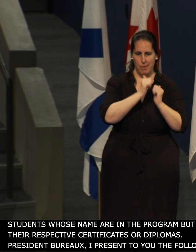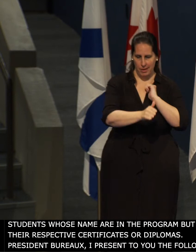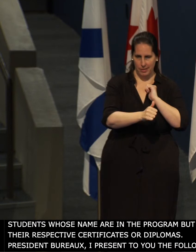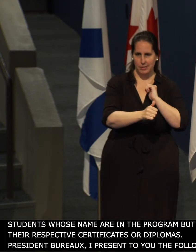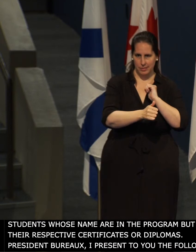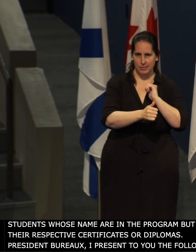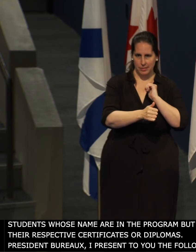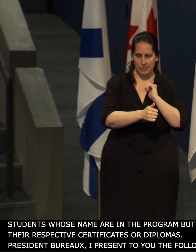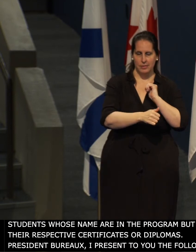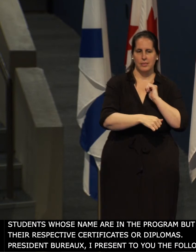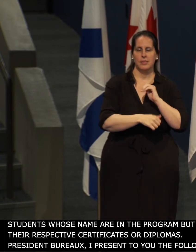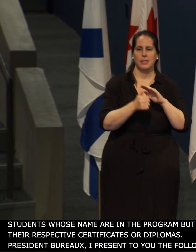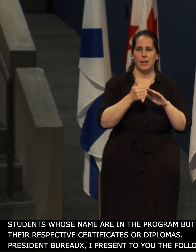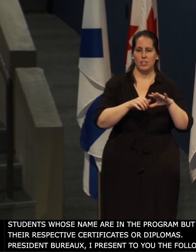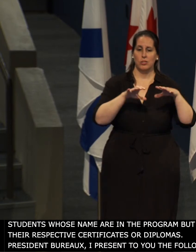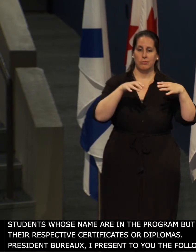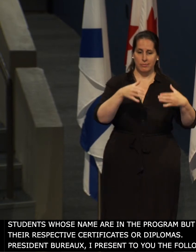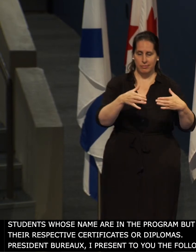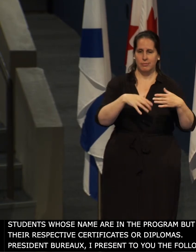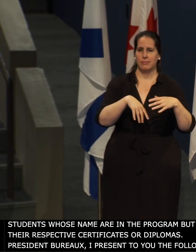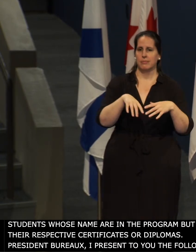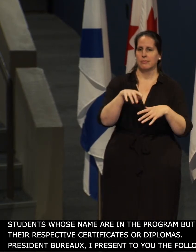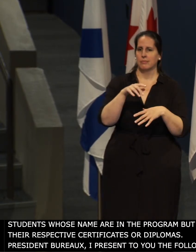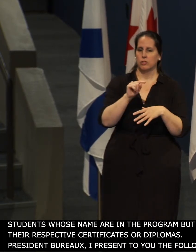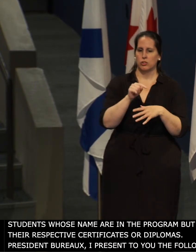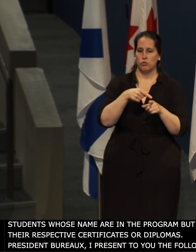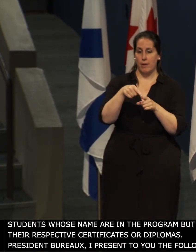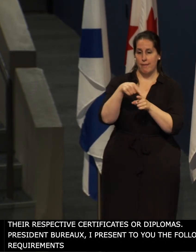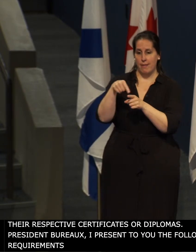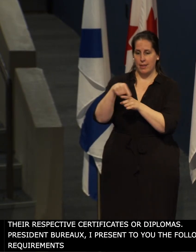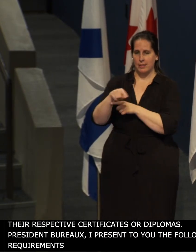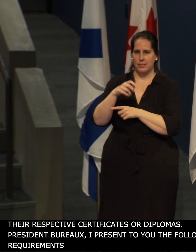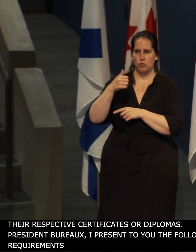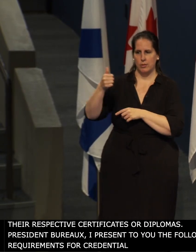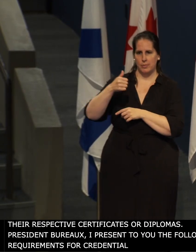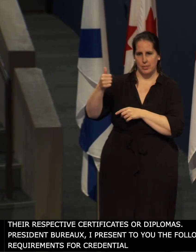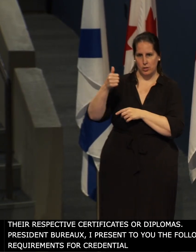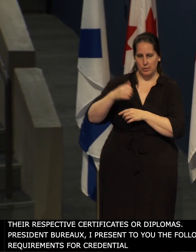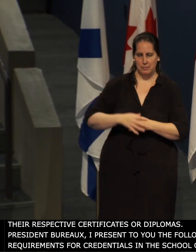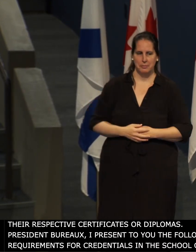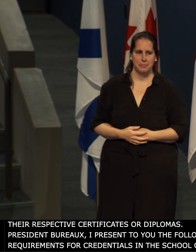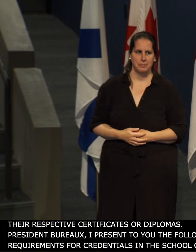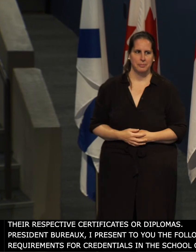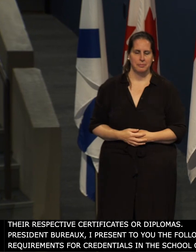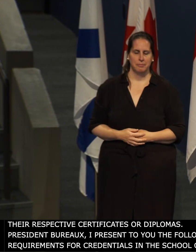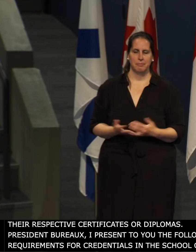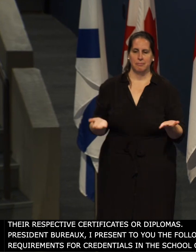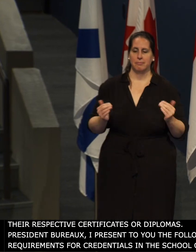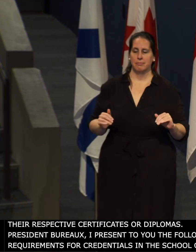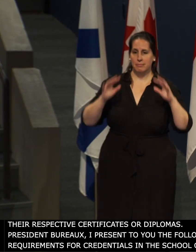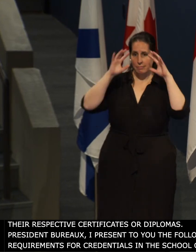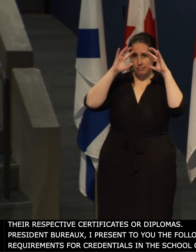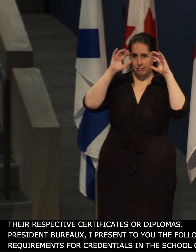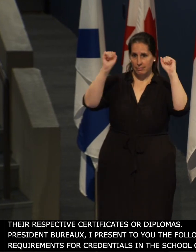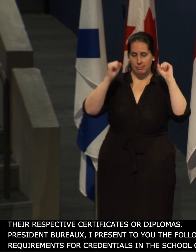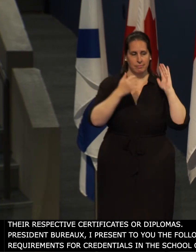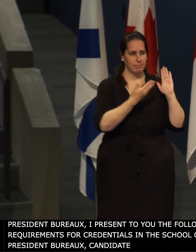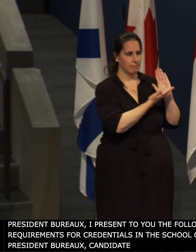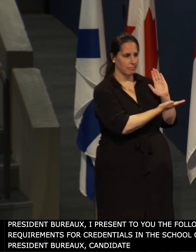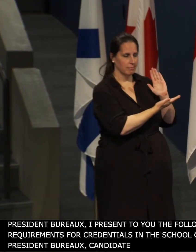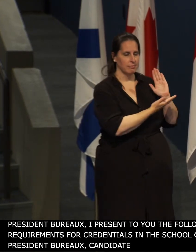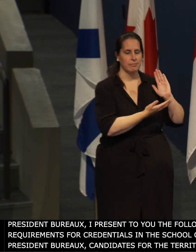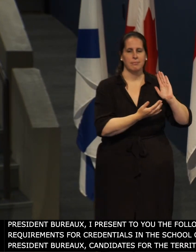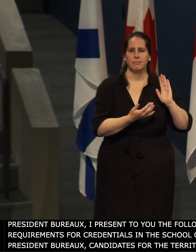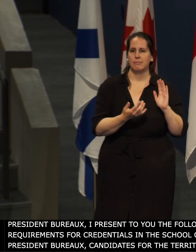requirements for credentials in the School of Trades and Transportation. President Bureau, candidates for the certificate in